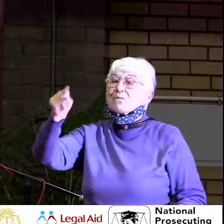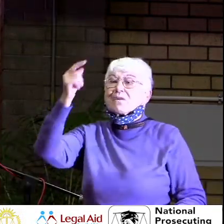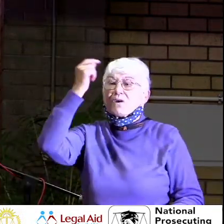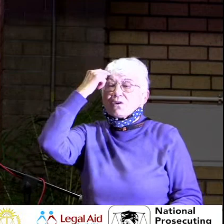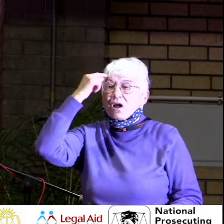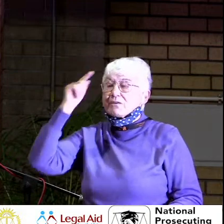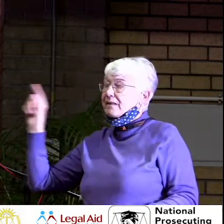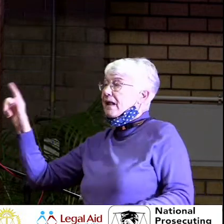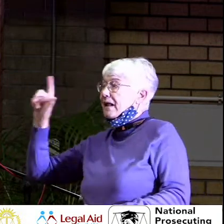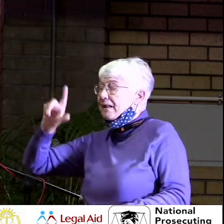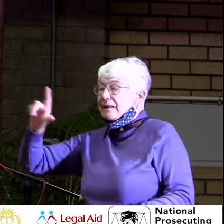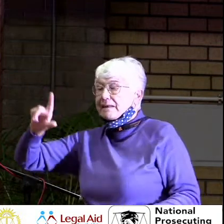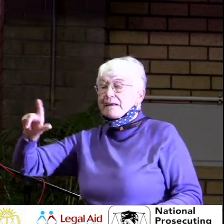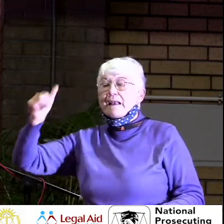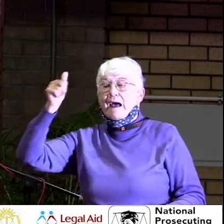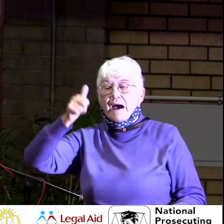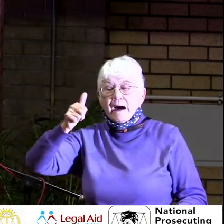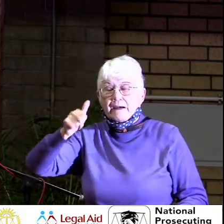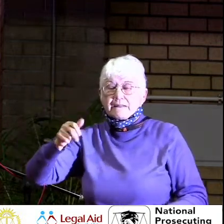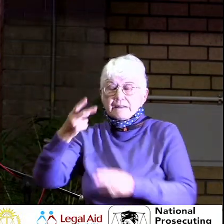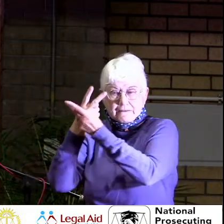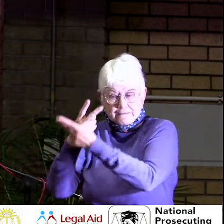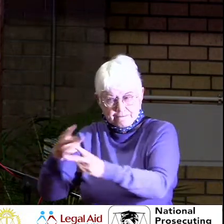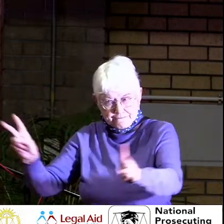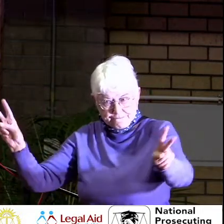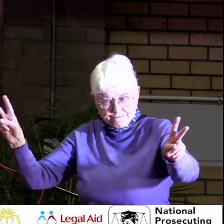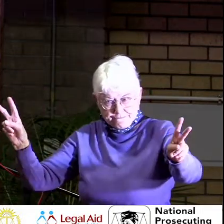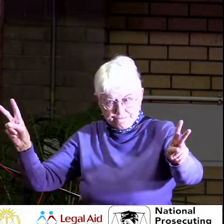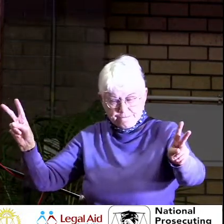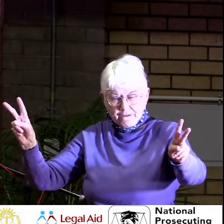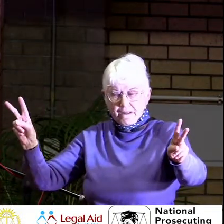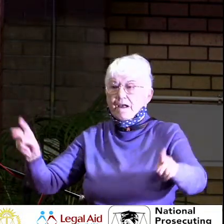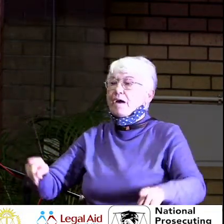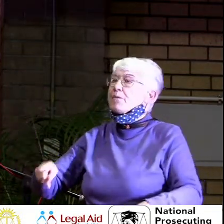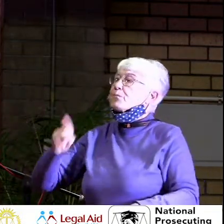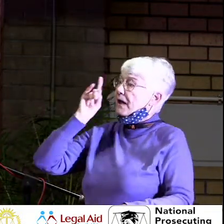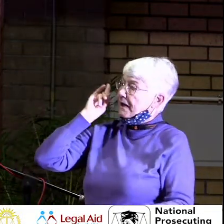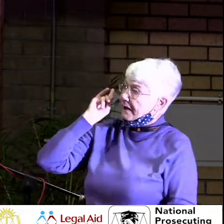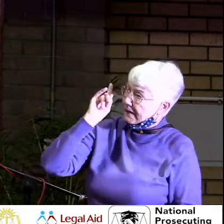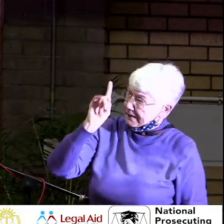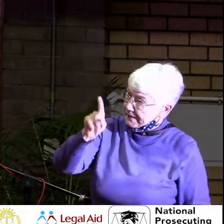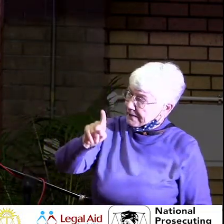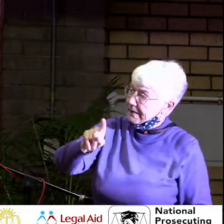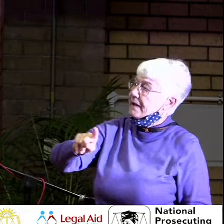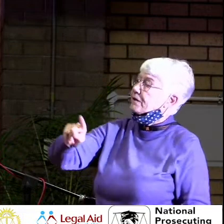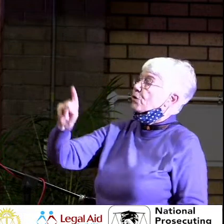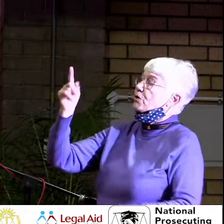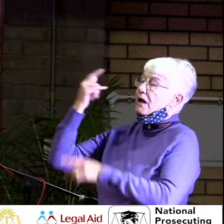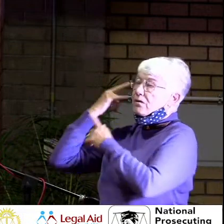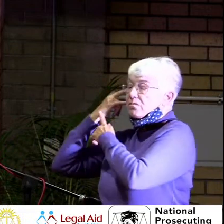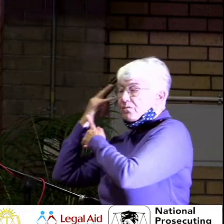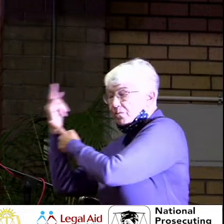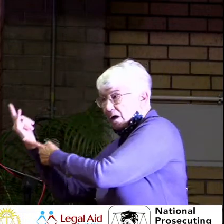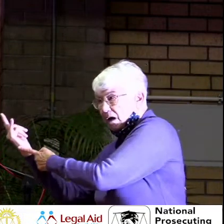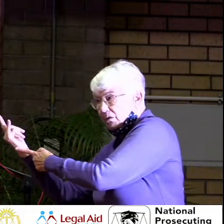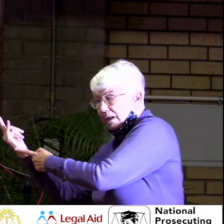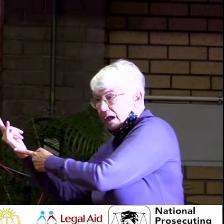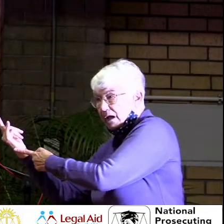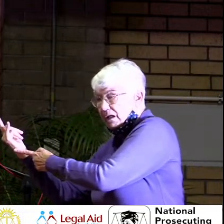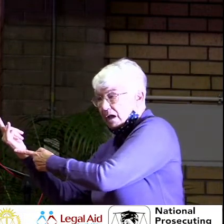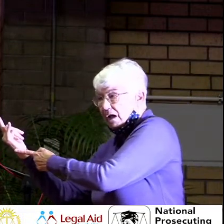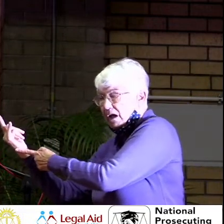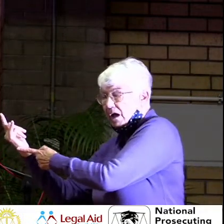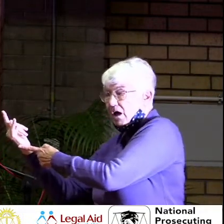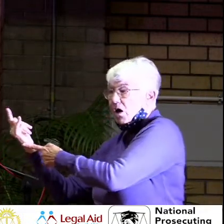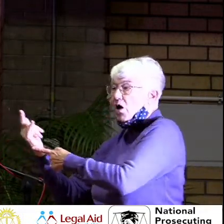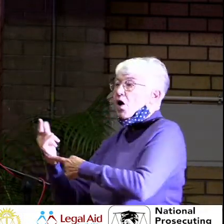qualify for legal aid. We've got a toll-free line where you can call us. We also